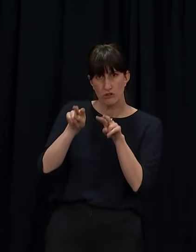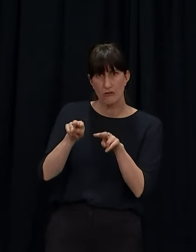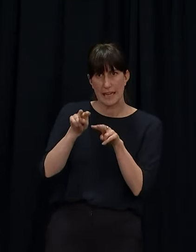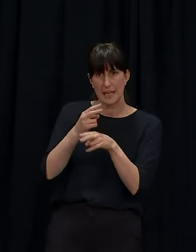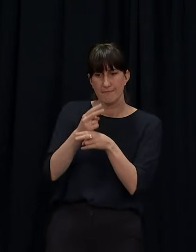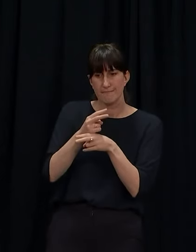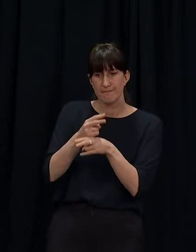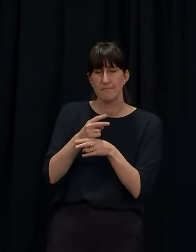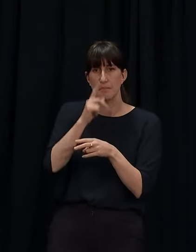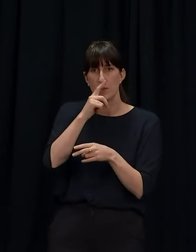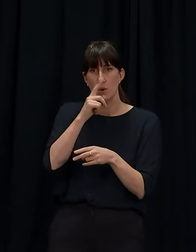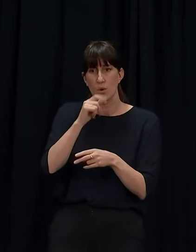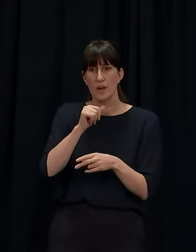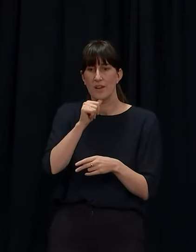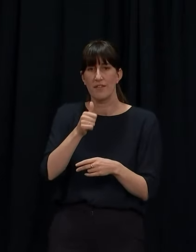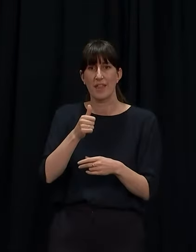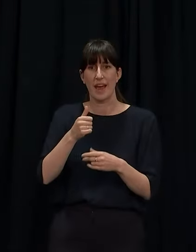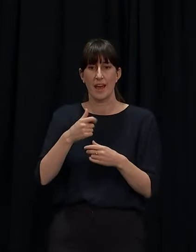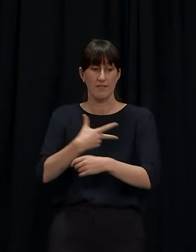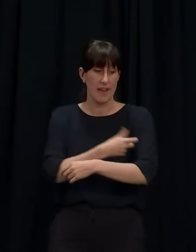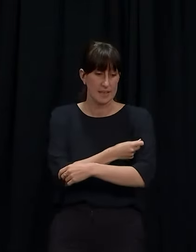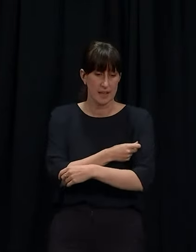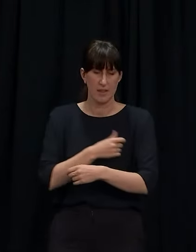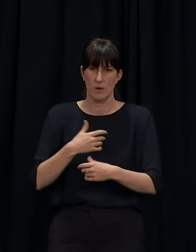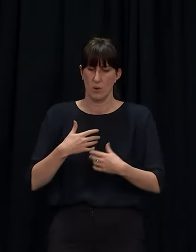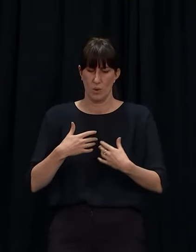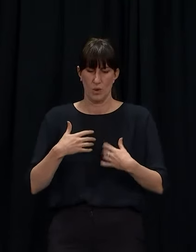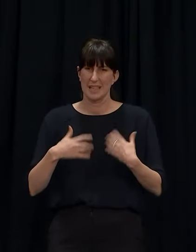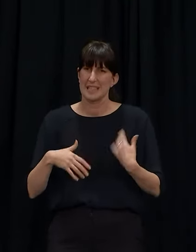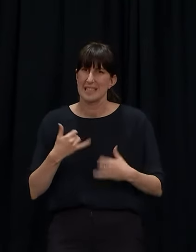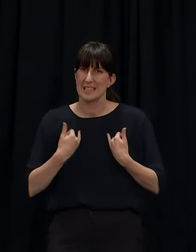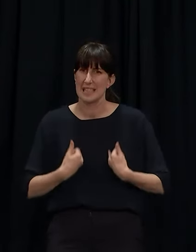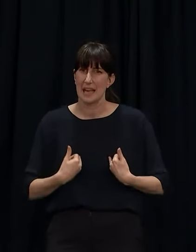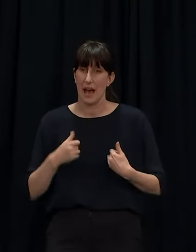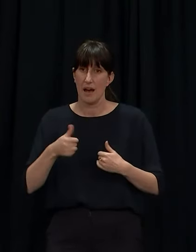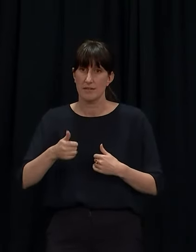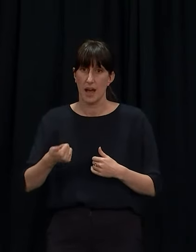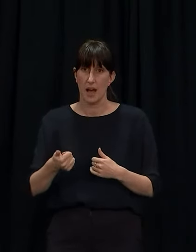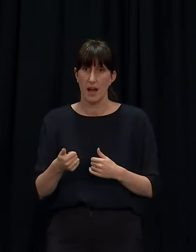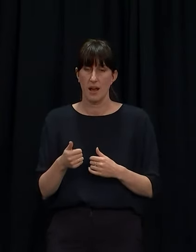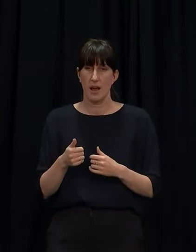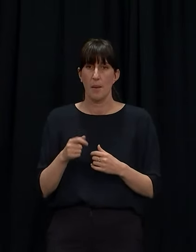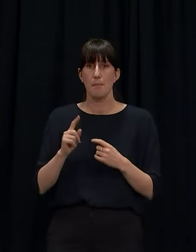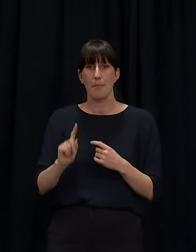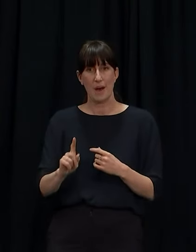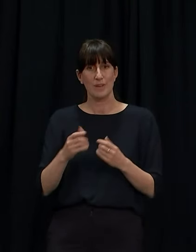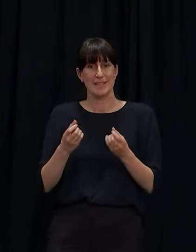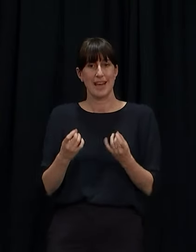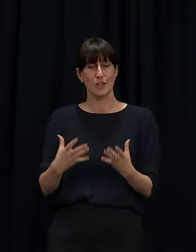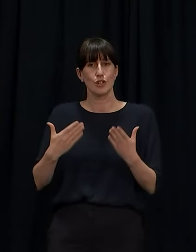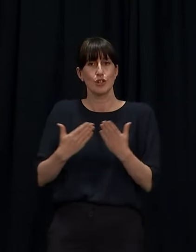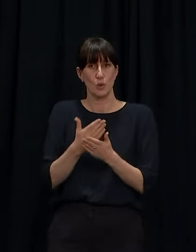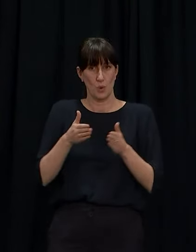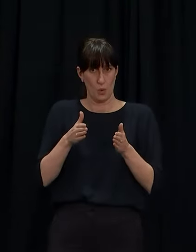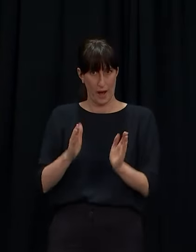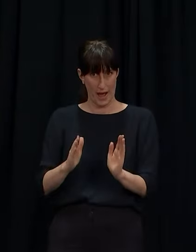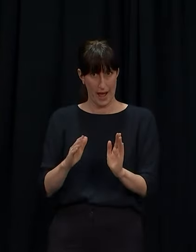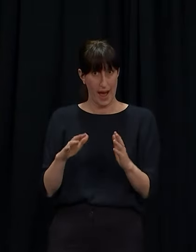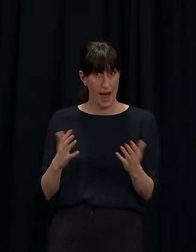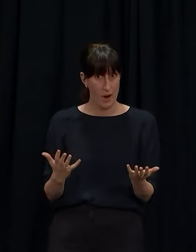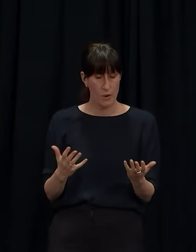or CARM, which works closely with MedSafe. But today the vaccine team will start sending out